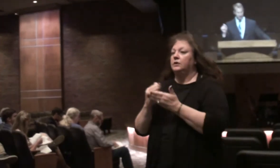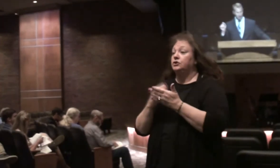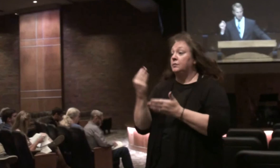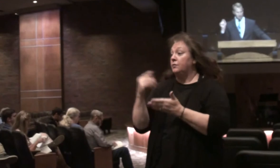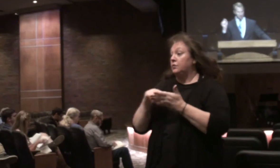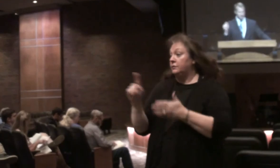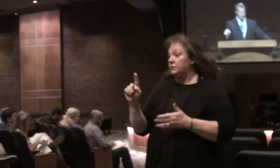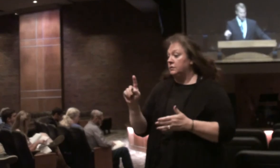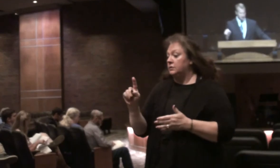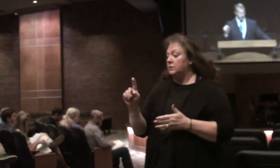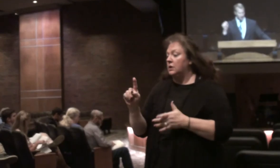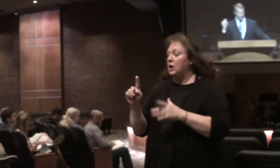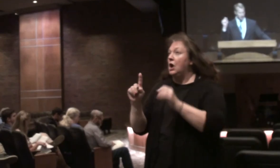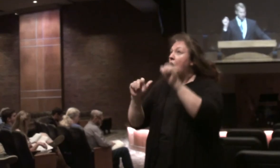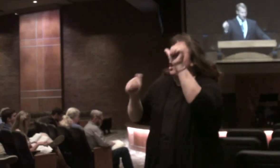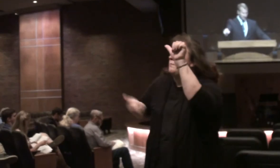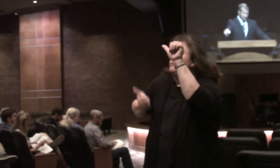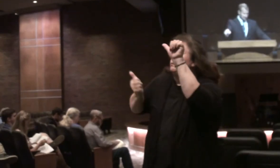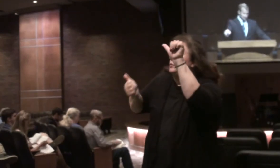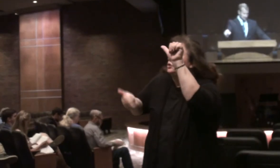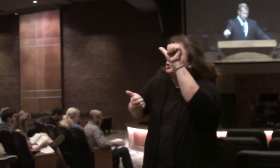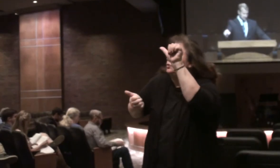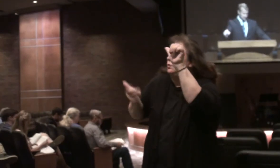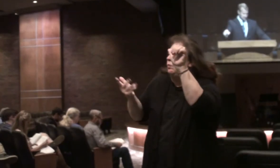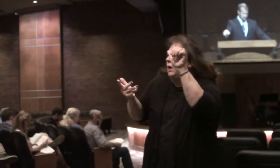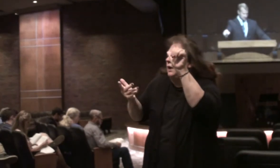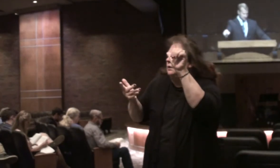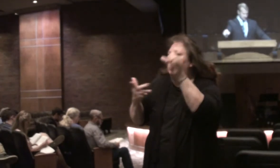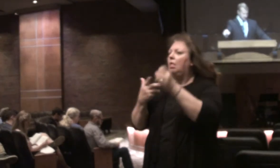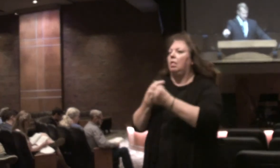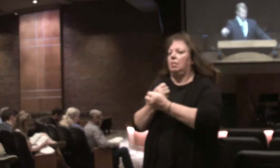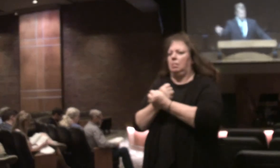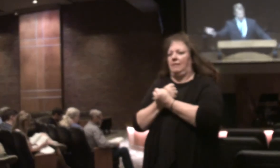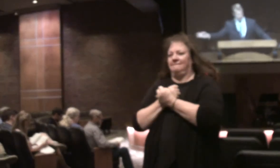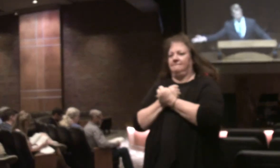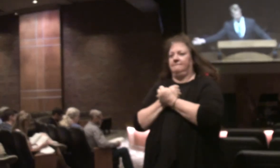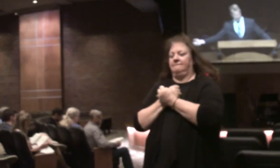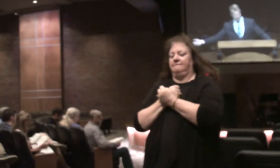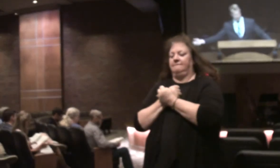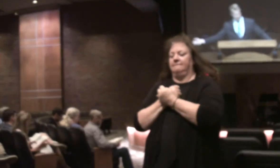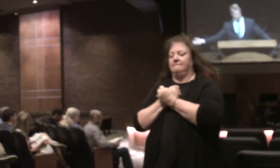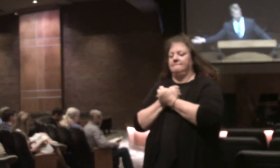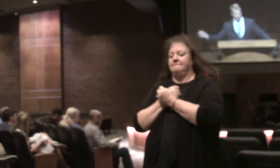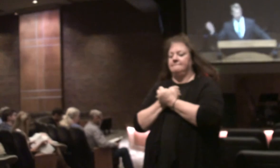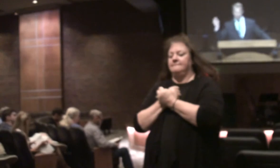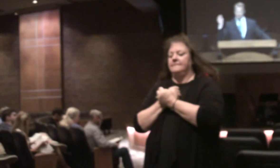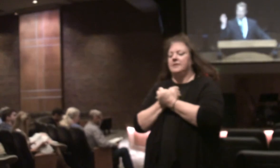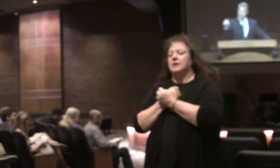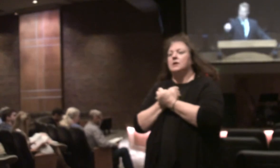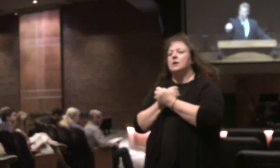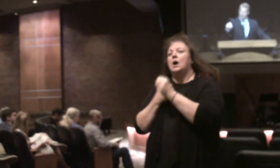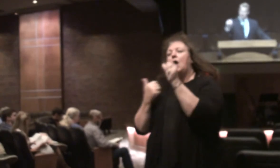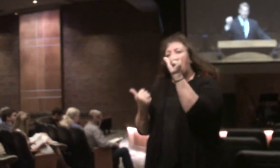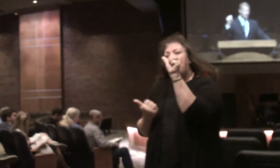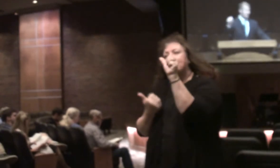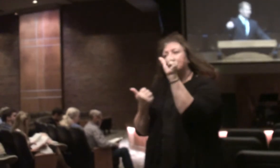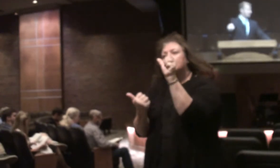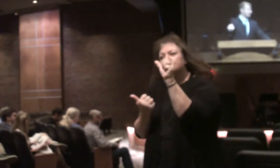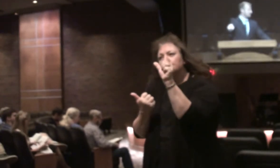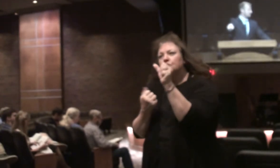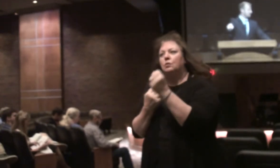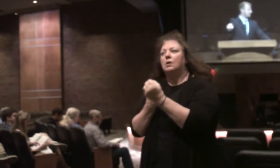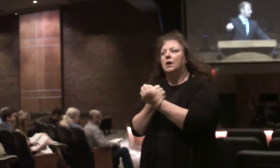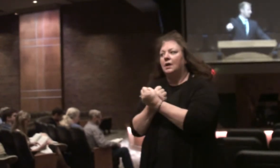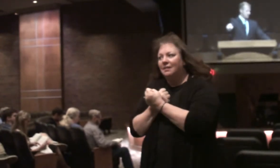says, pursue love. Yet desire earnestly spiritual gifts. But pursue